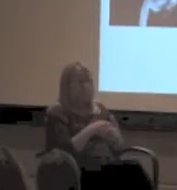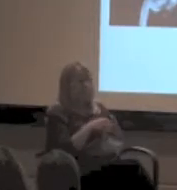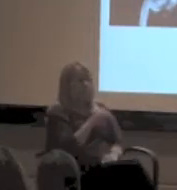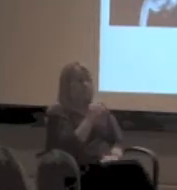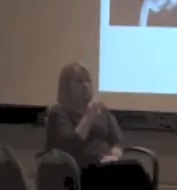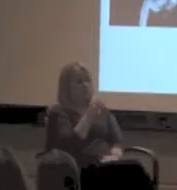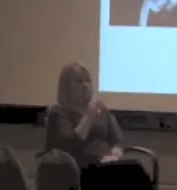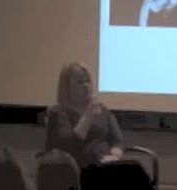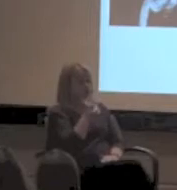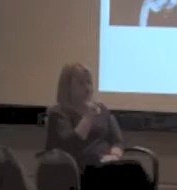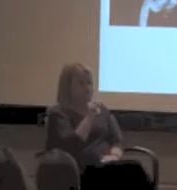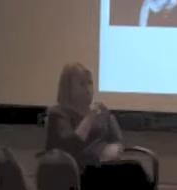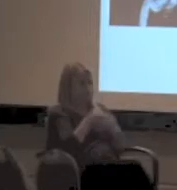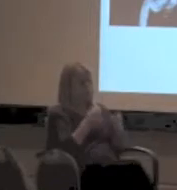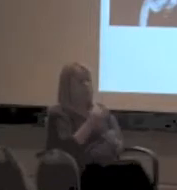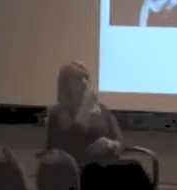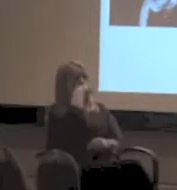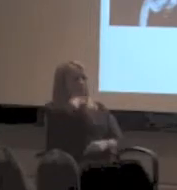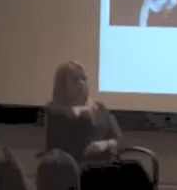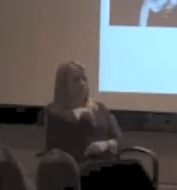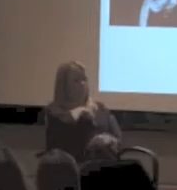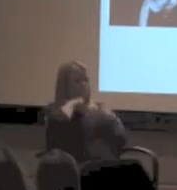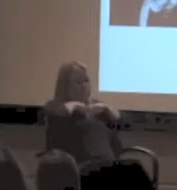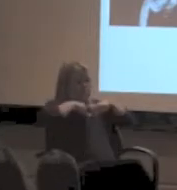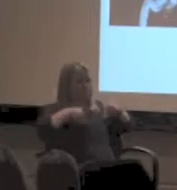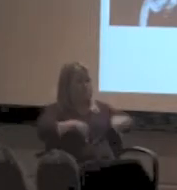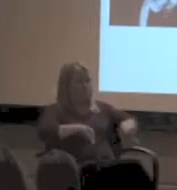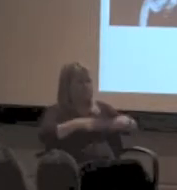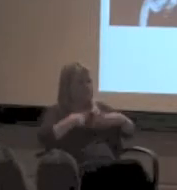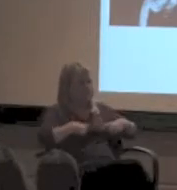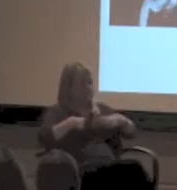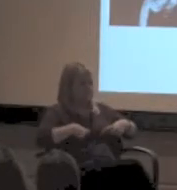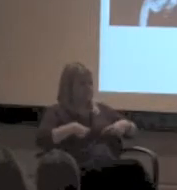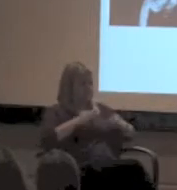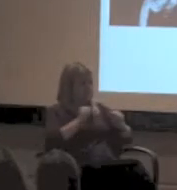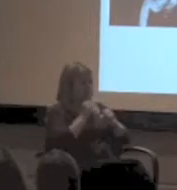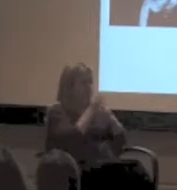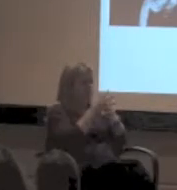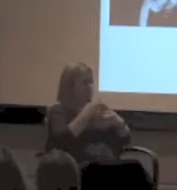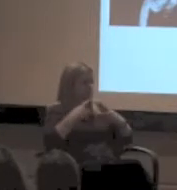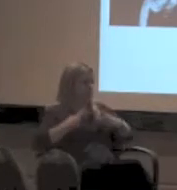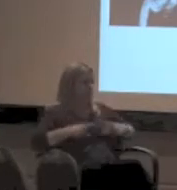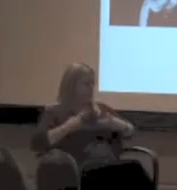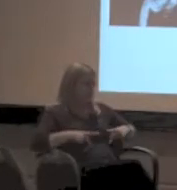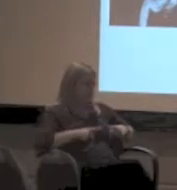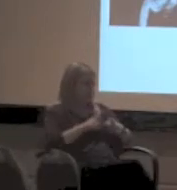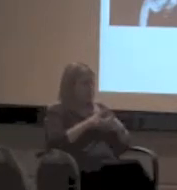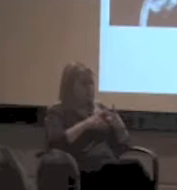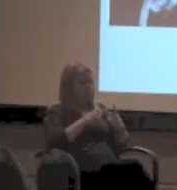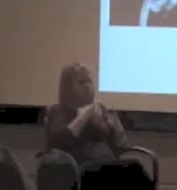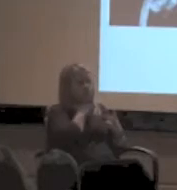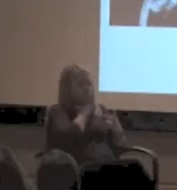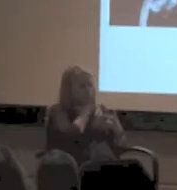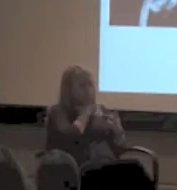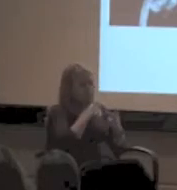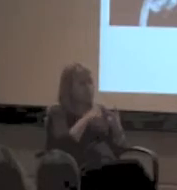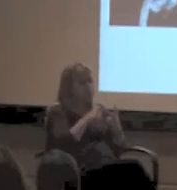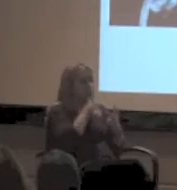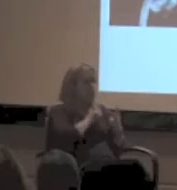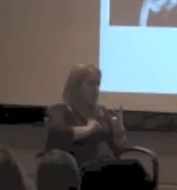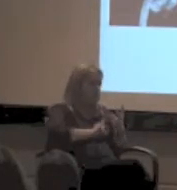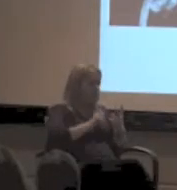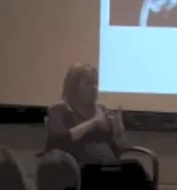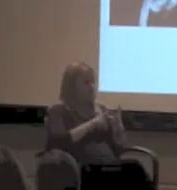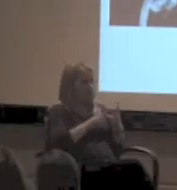Aspiration is when food goes down the wrong pipe and goes into the lungs and can cause pneumonia. Choking, swallowing problems.